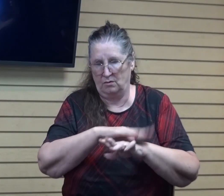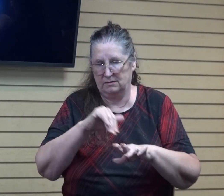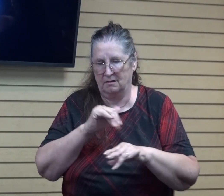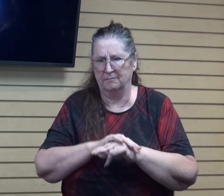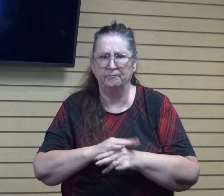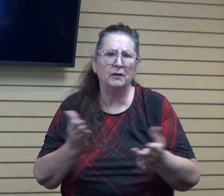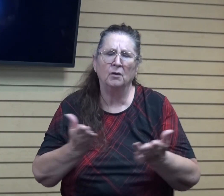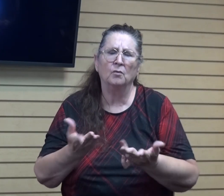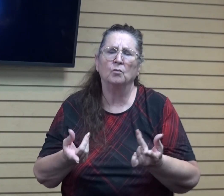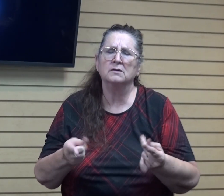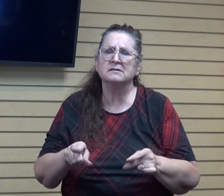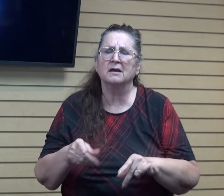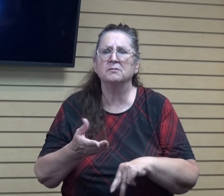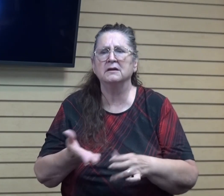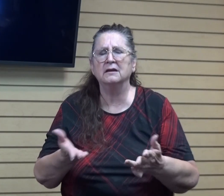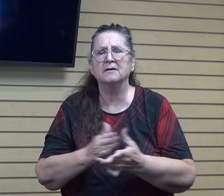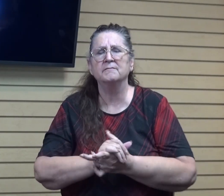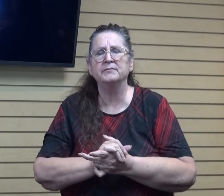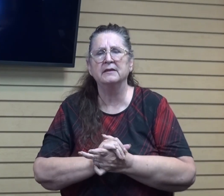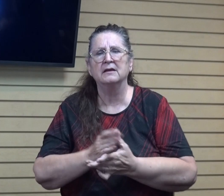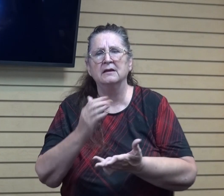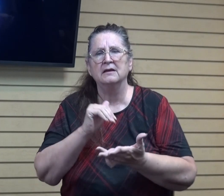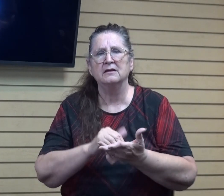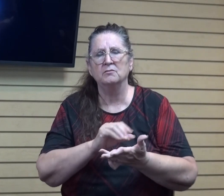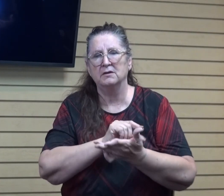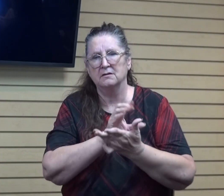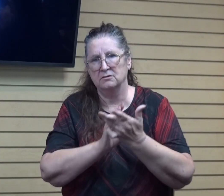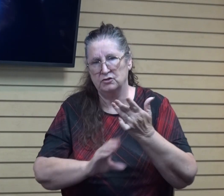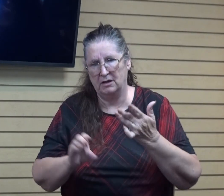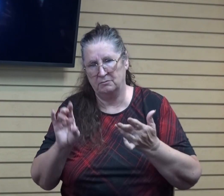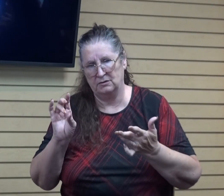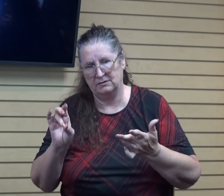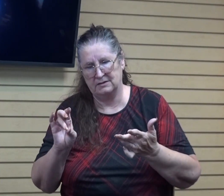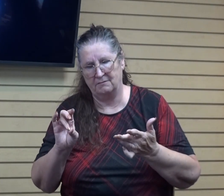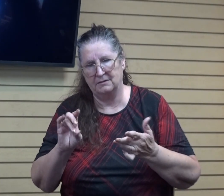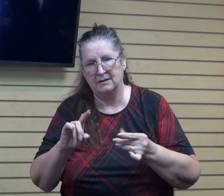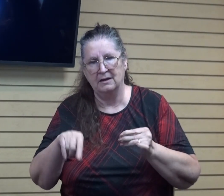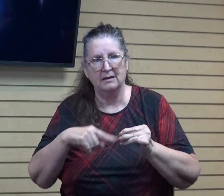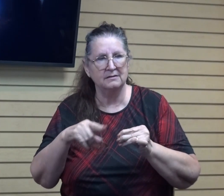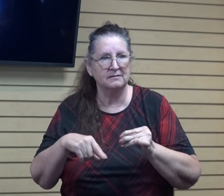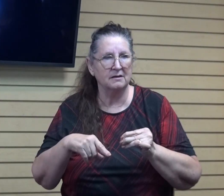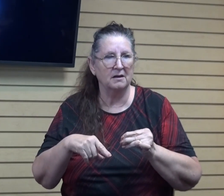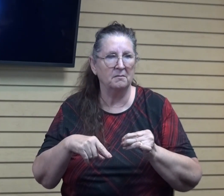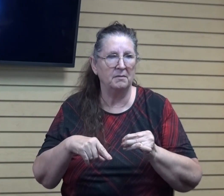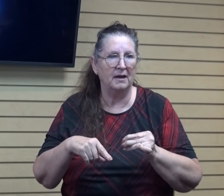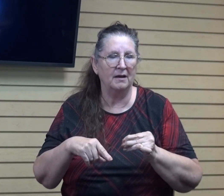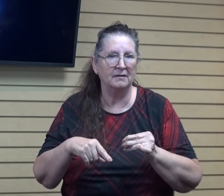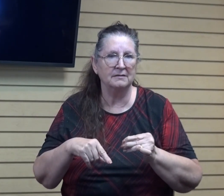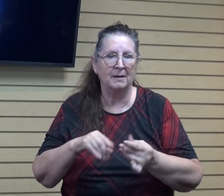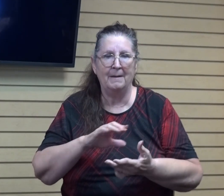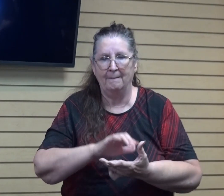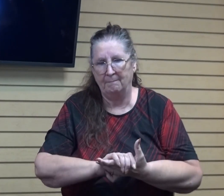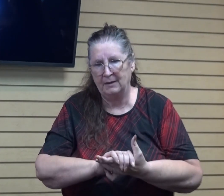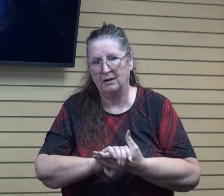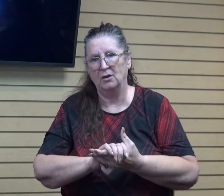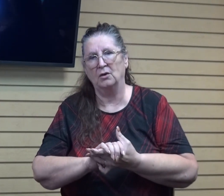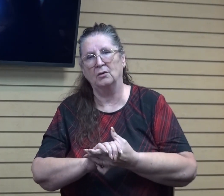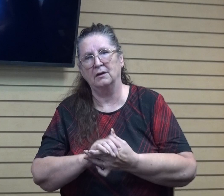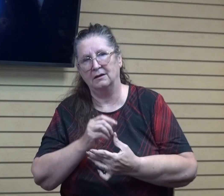here? Well, in the middle of chapter 7, that deals primarily with issues relating to marriage and singleness,